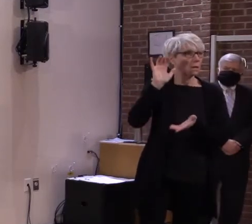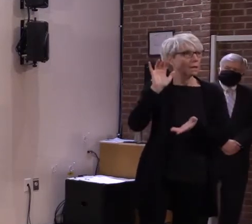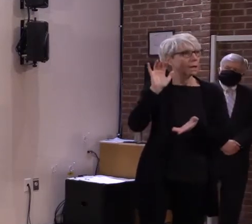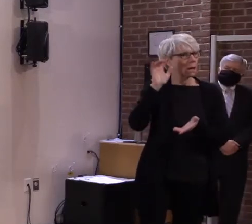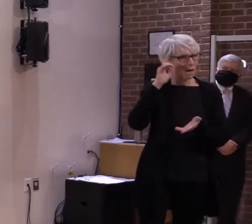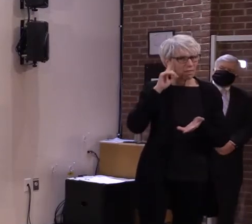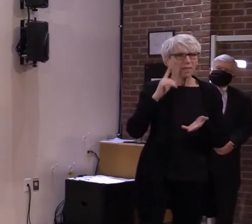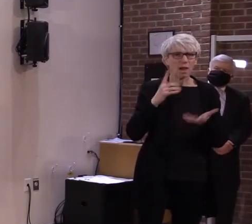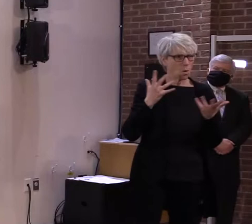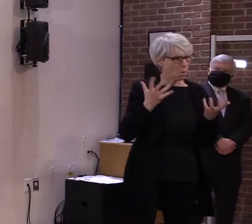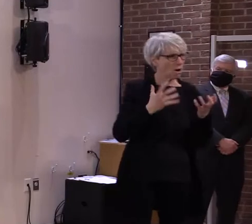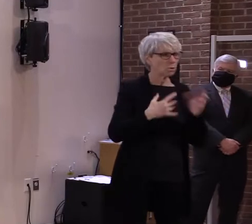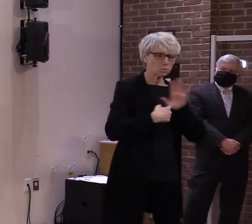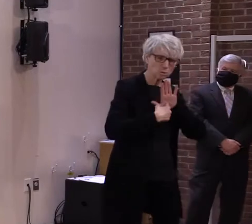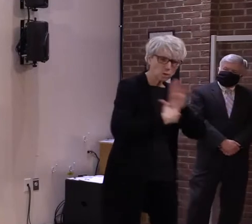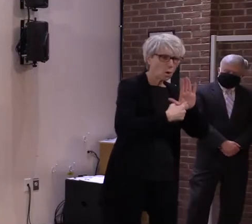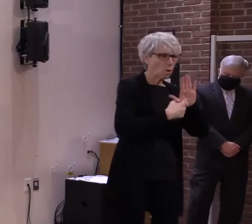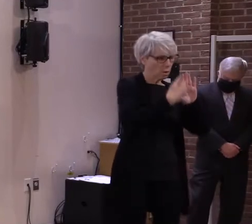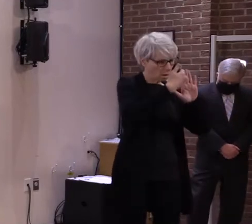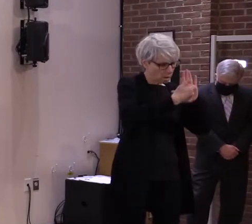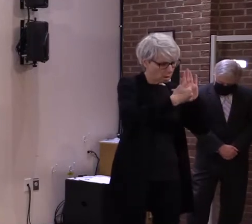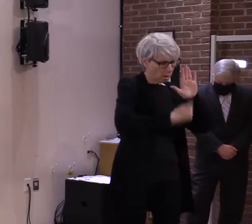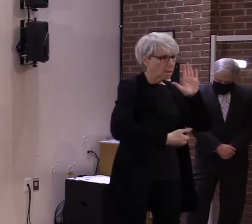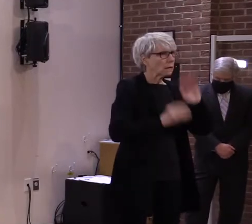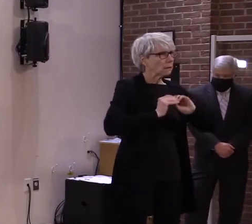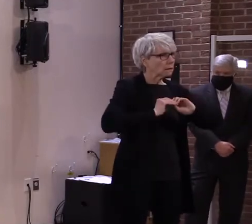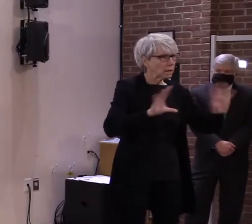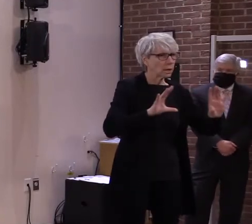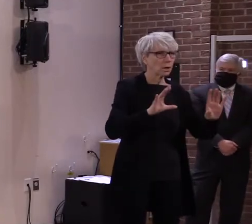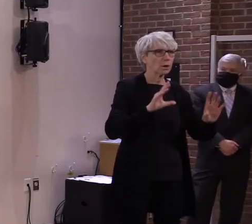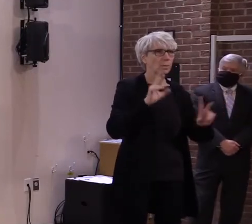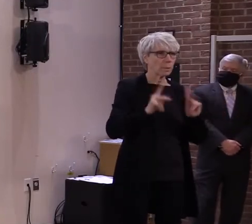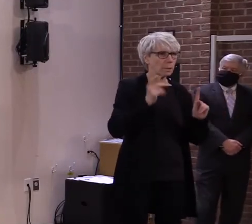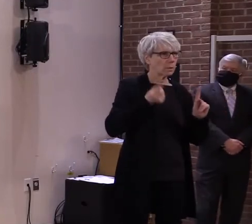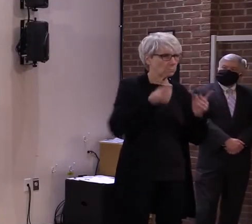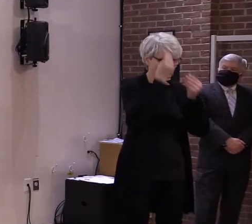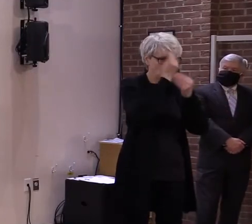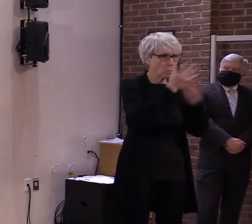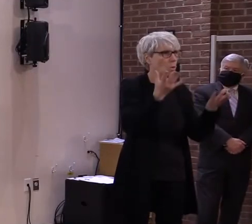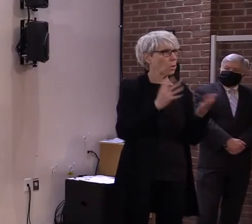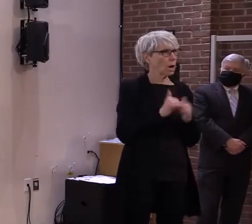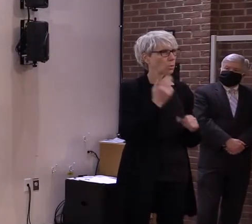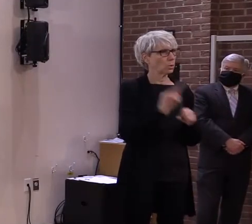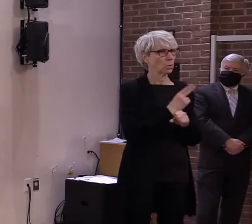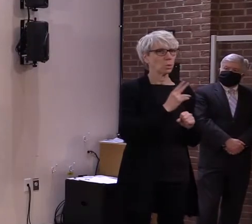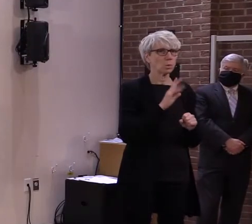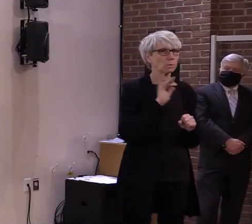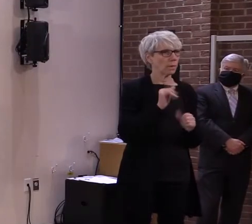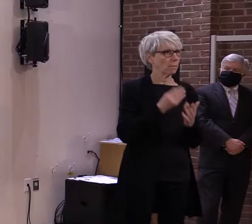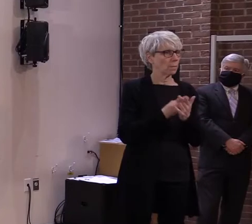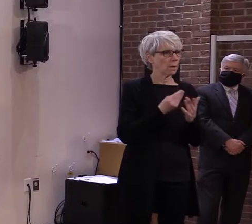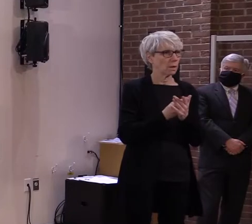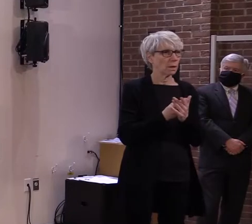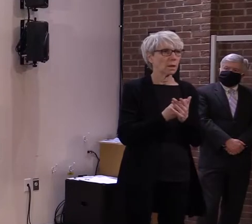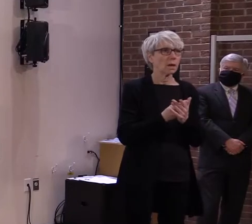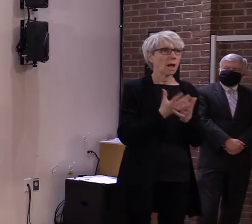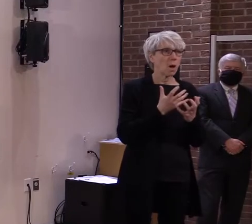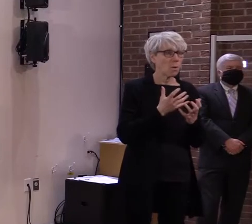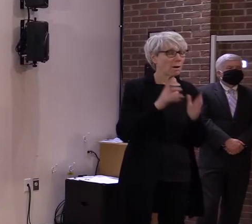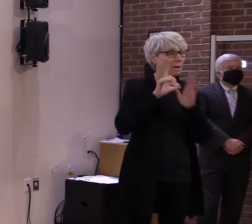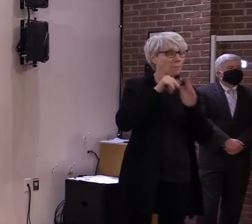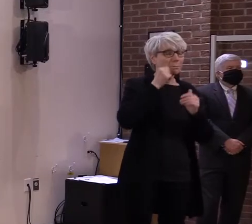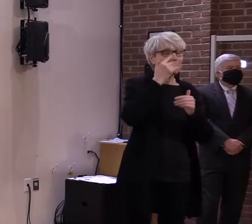we can look at, and then years down the road look back and say, we made an incredible, monumental